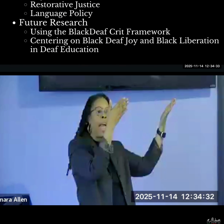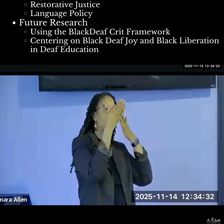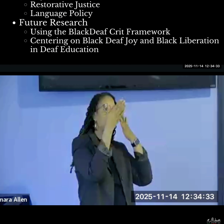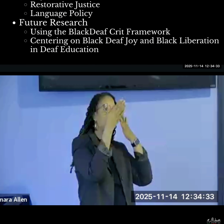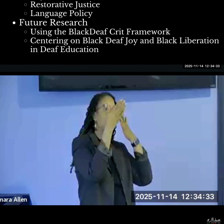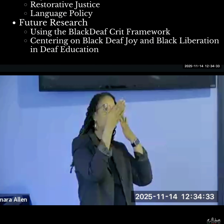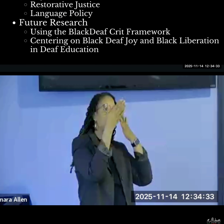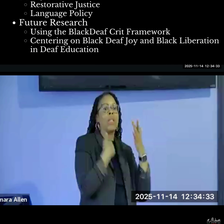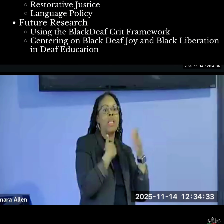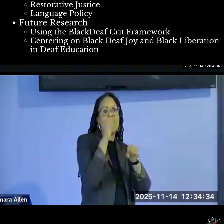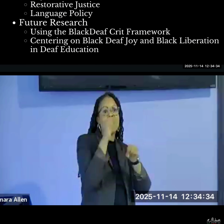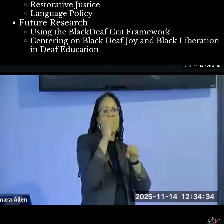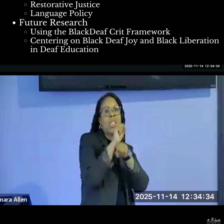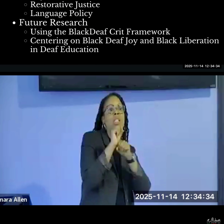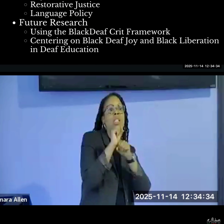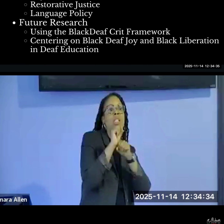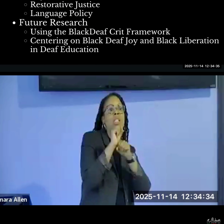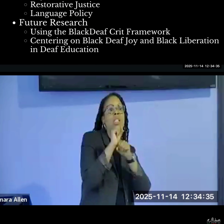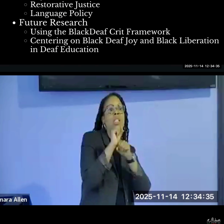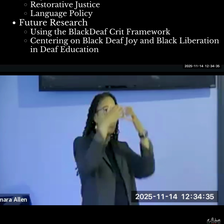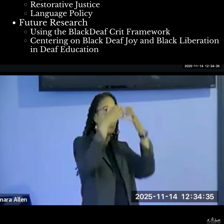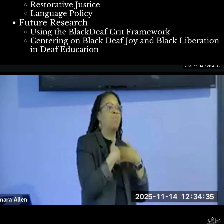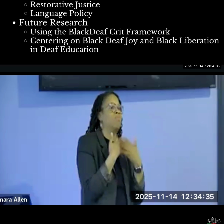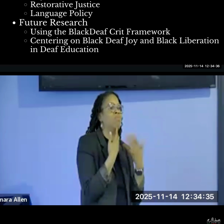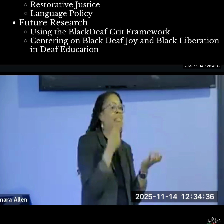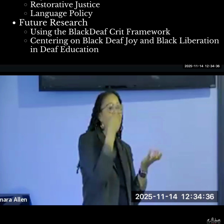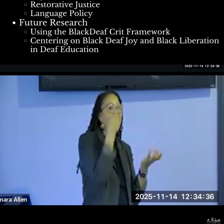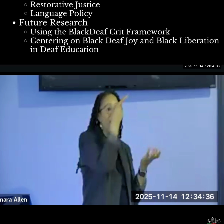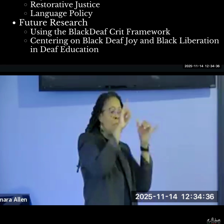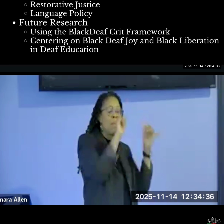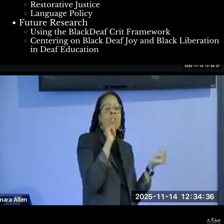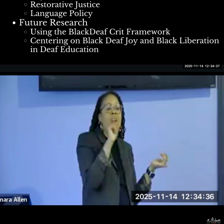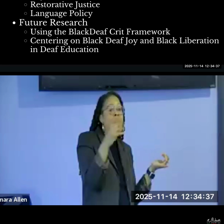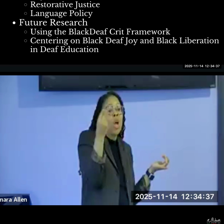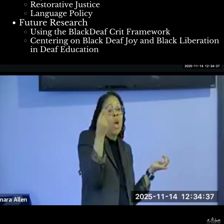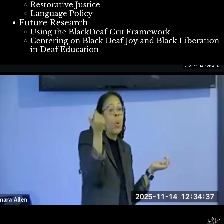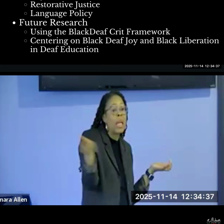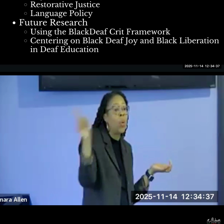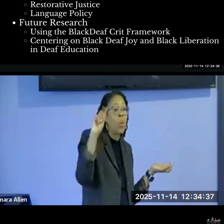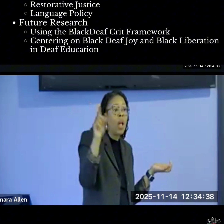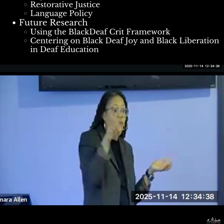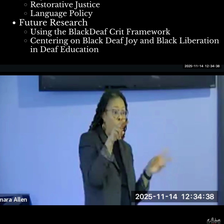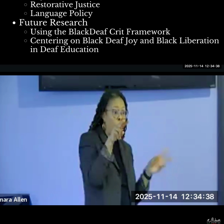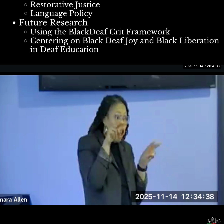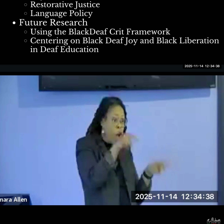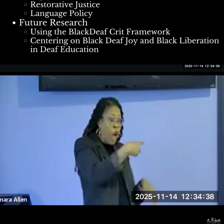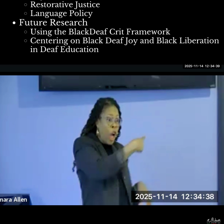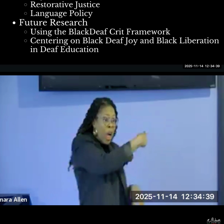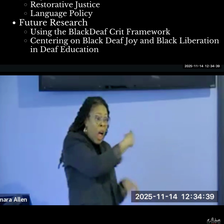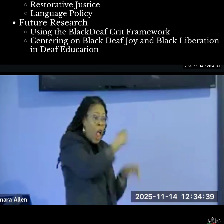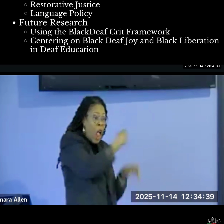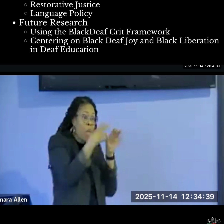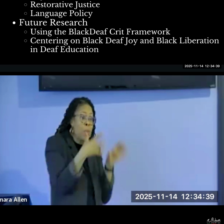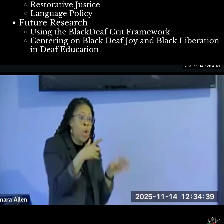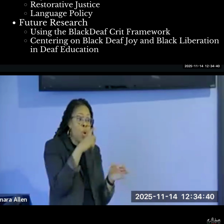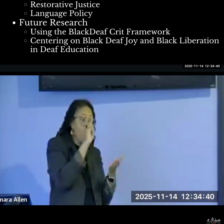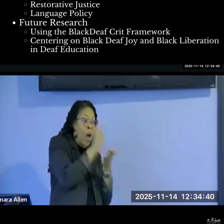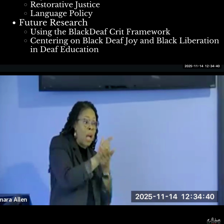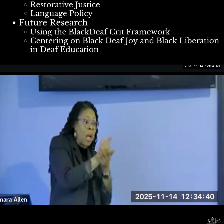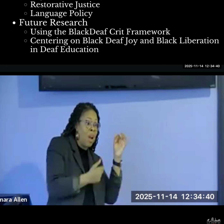we could acknowledge that the system is there. And we can do our best to dismantle it, but truth be told, it's not